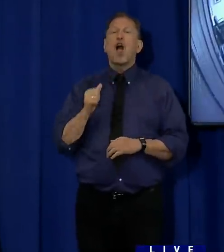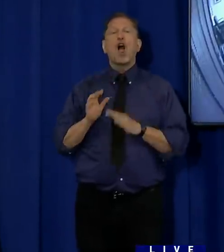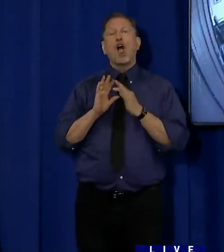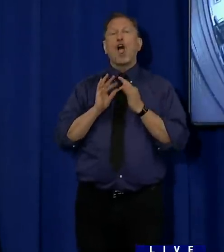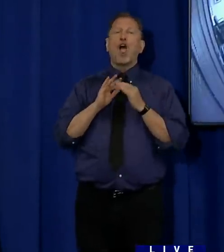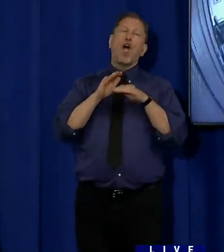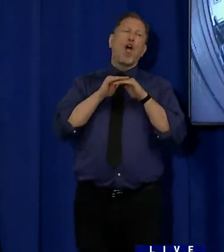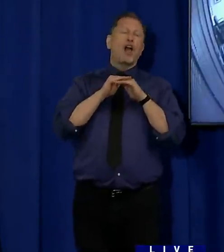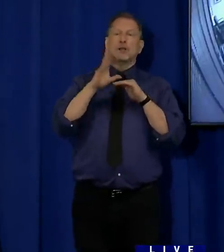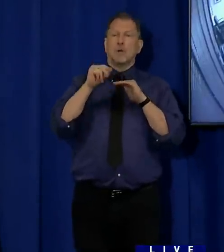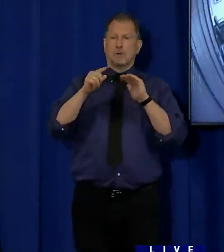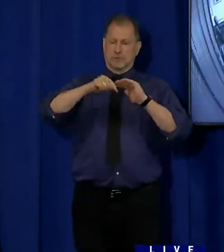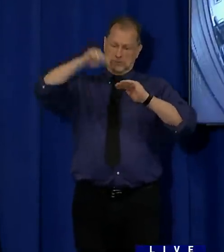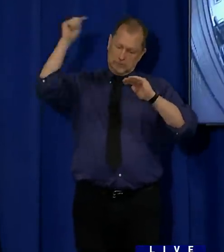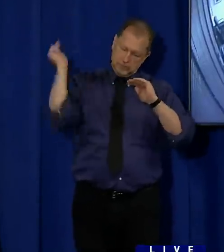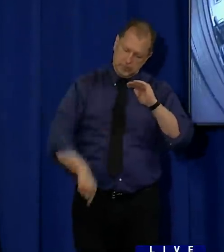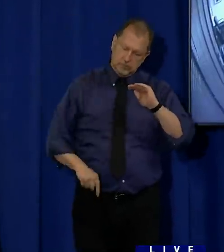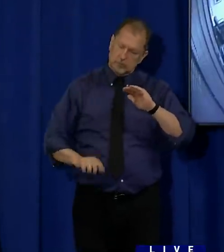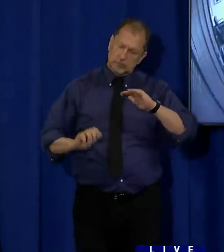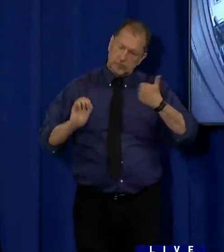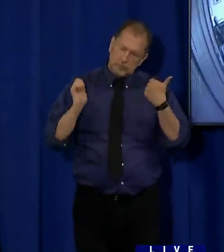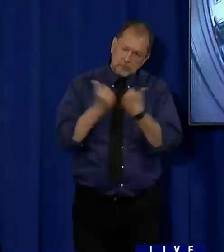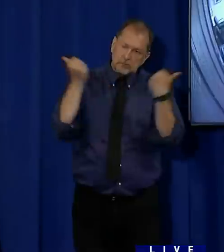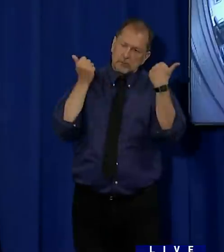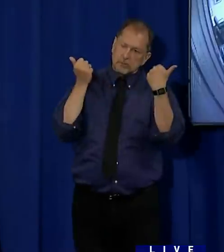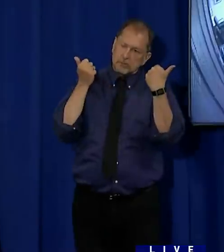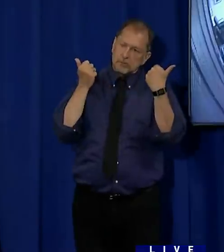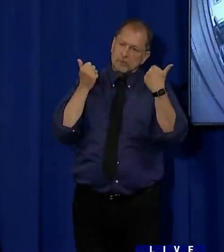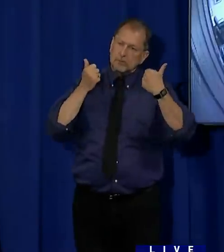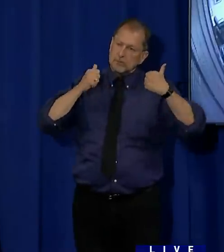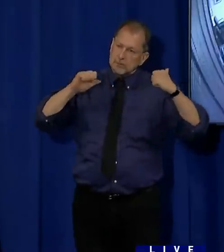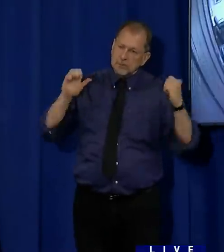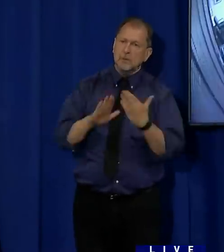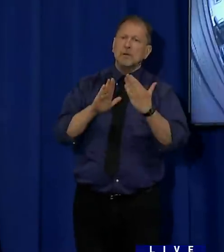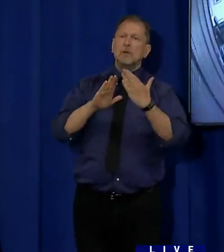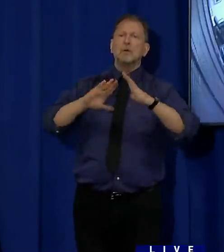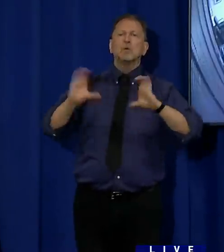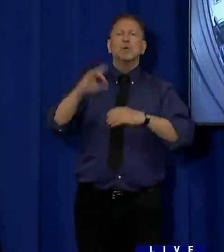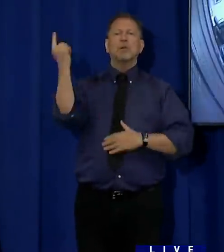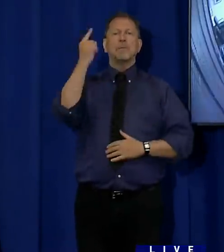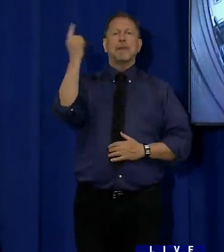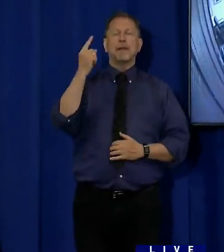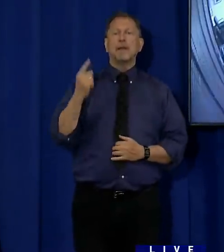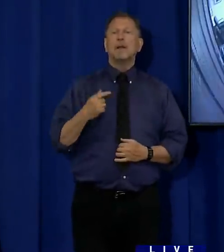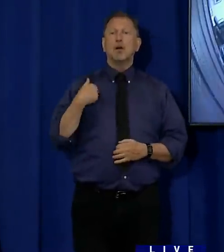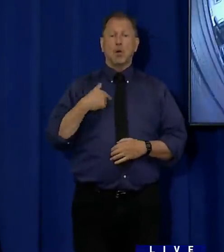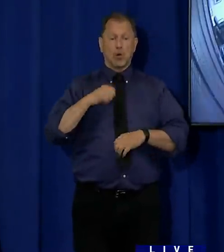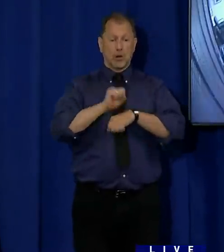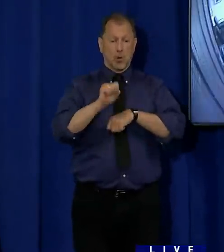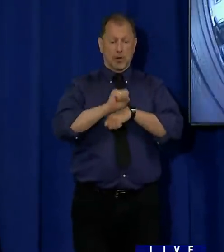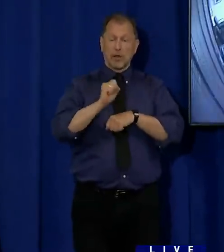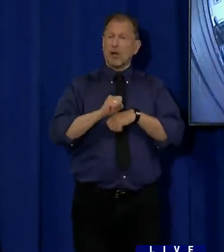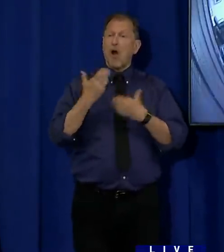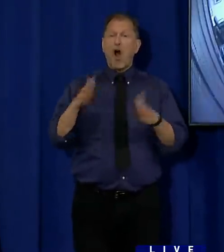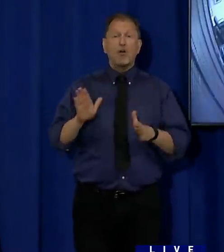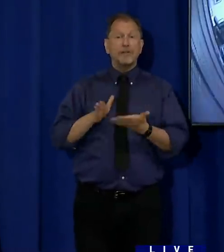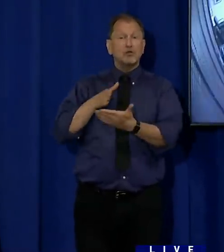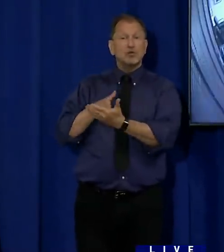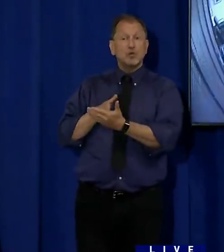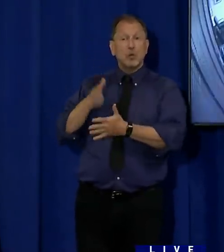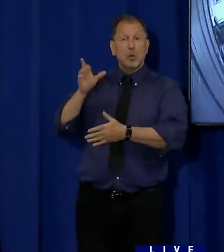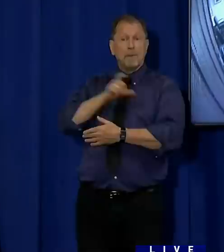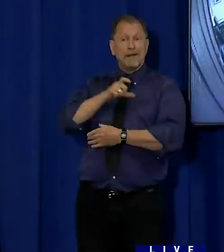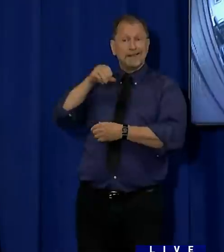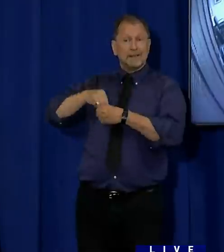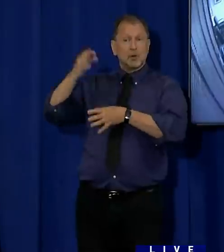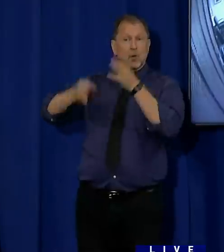bold. We're already working every day to implement the requirements of the consent decree, but that's not